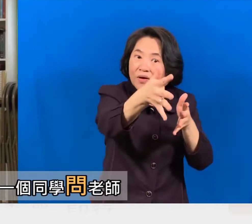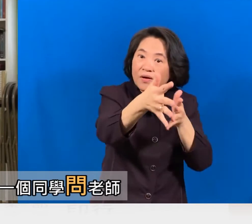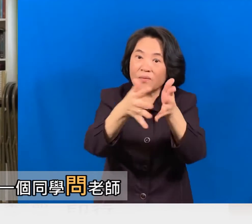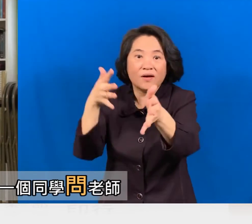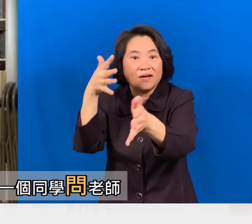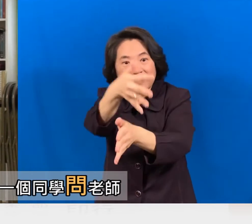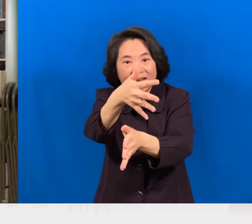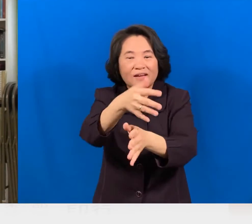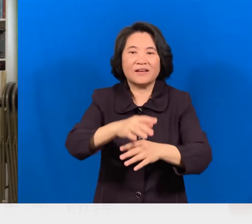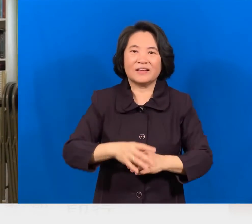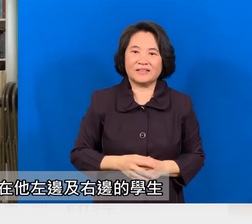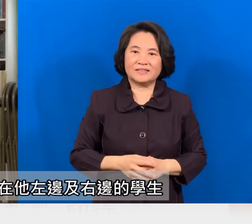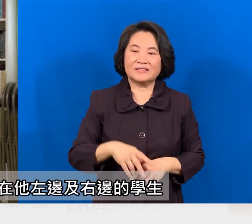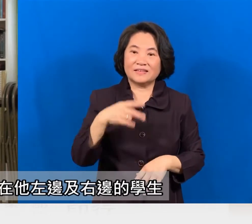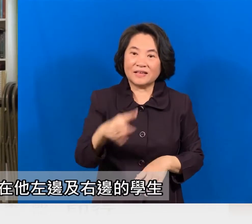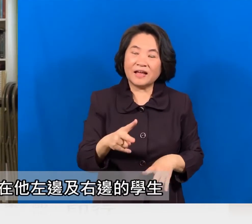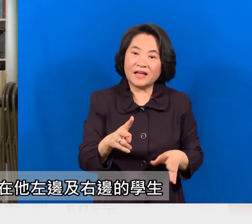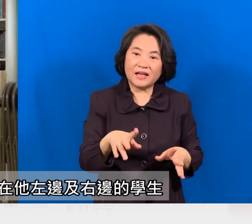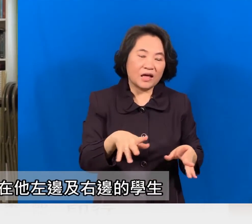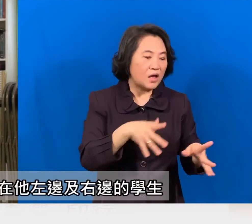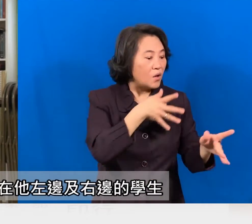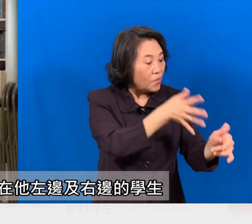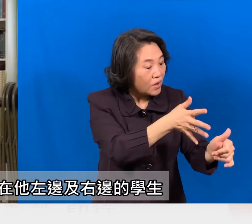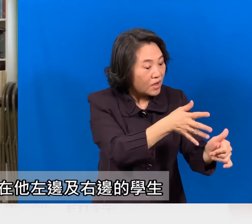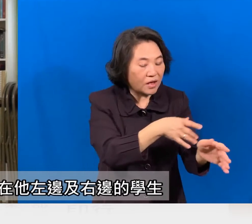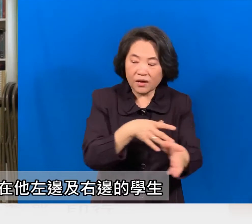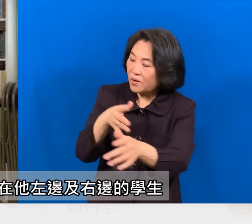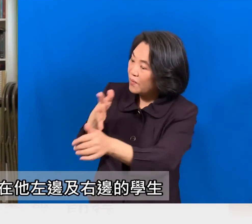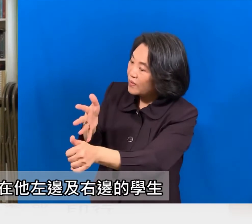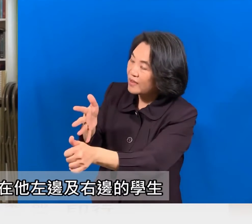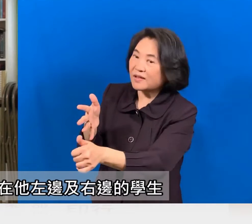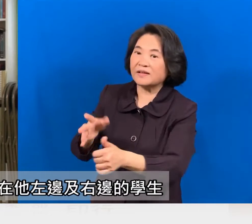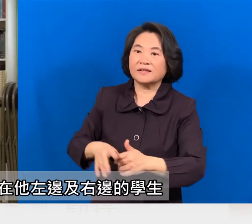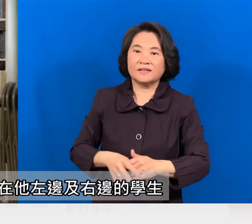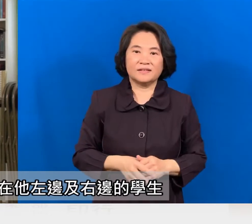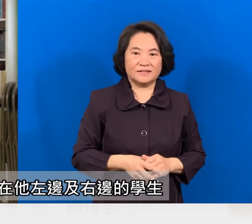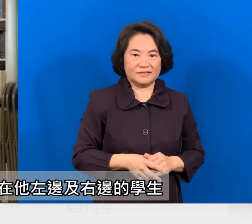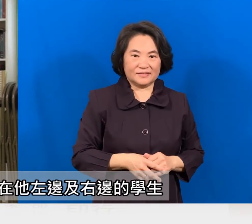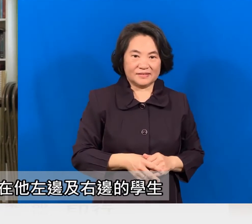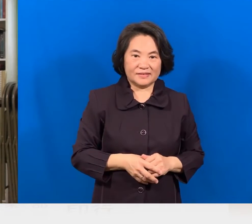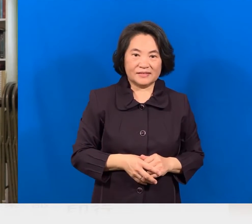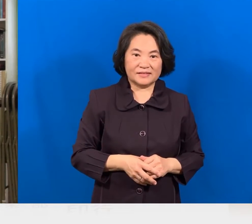3. The teacher takes turns asking students seated to his right and left.